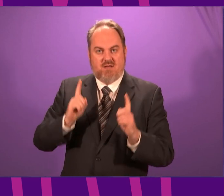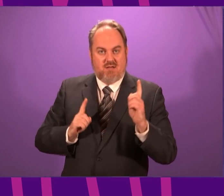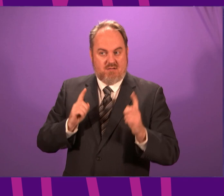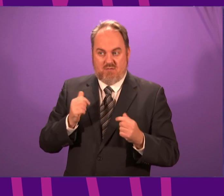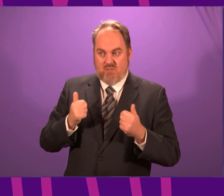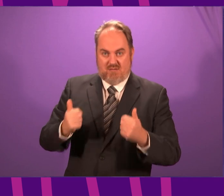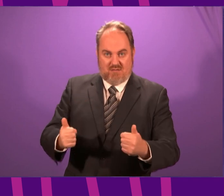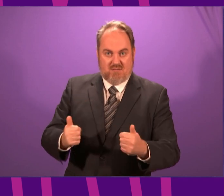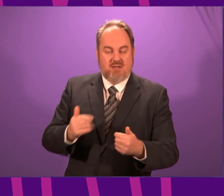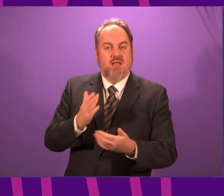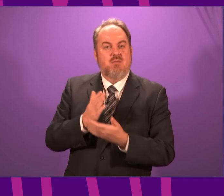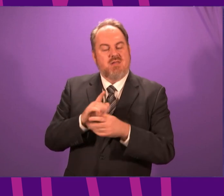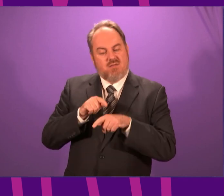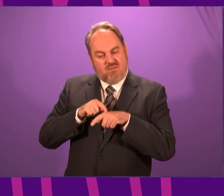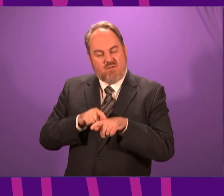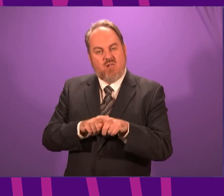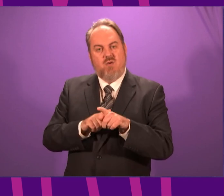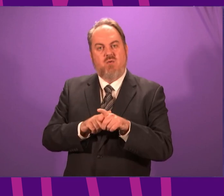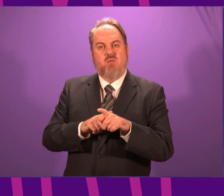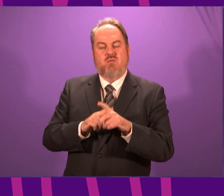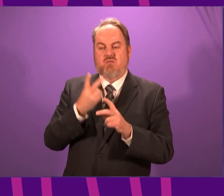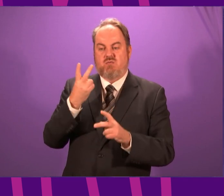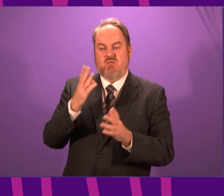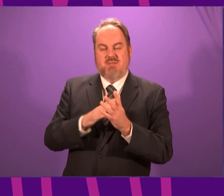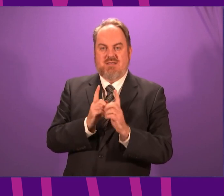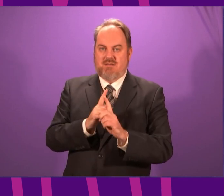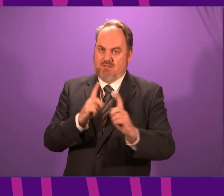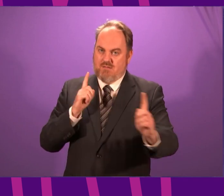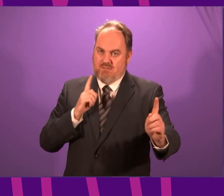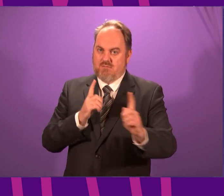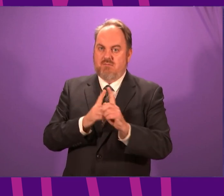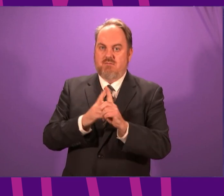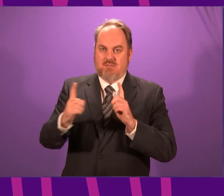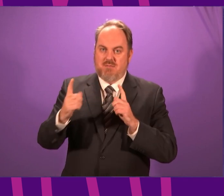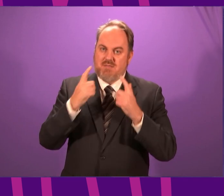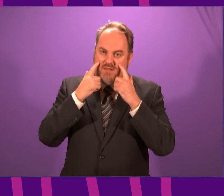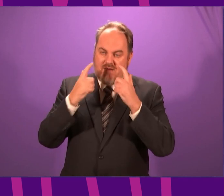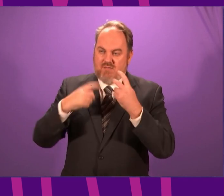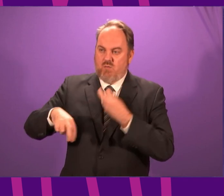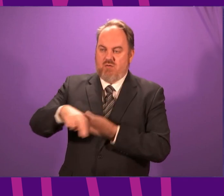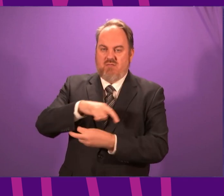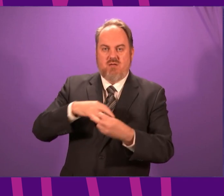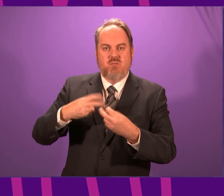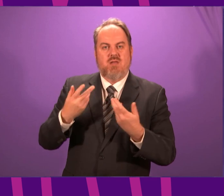on and observe the social distancing around the building